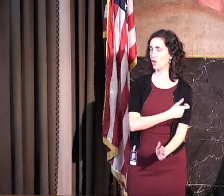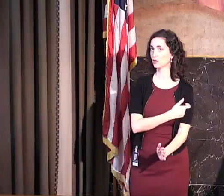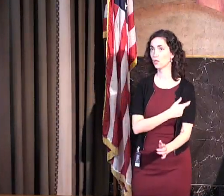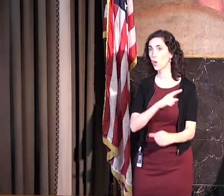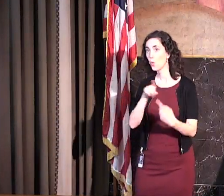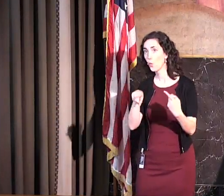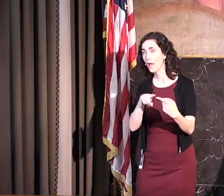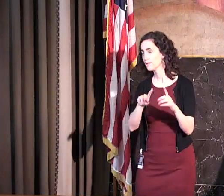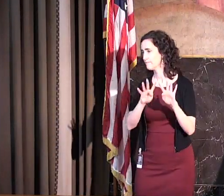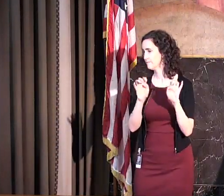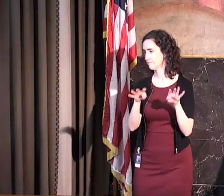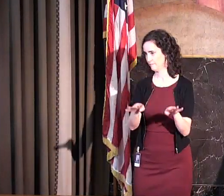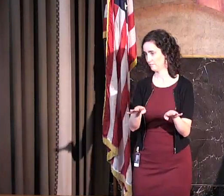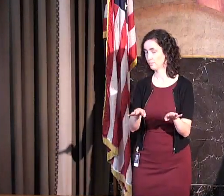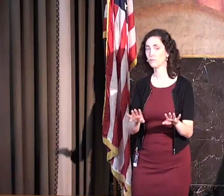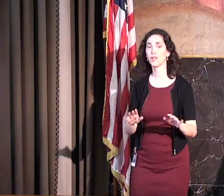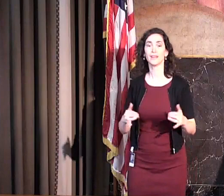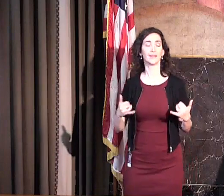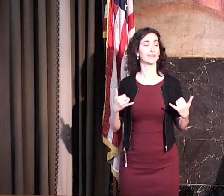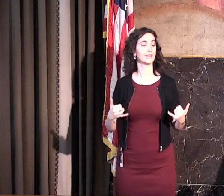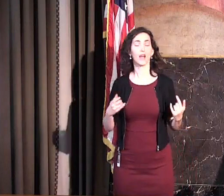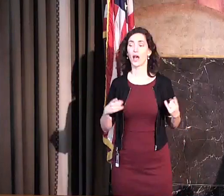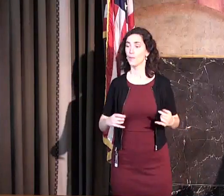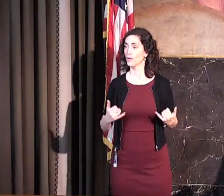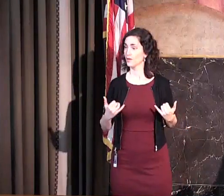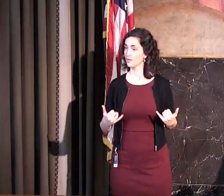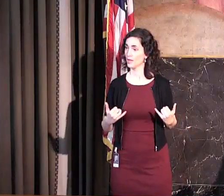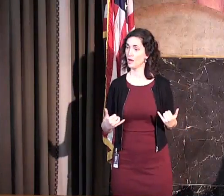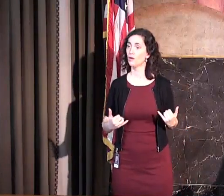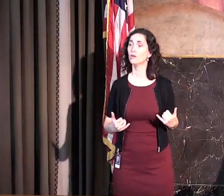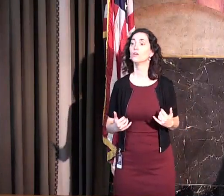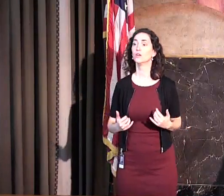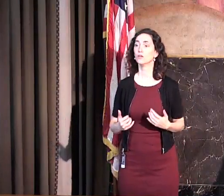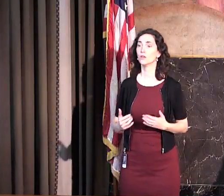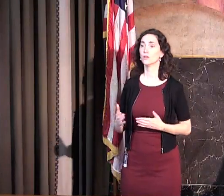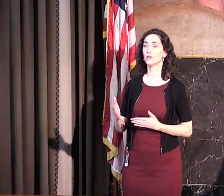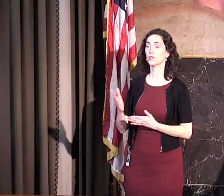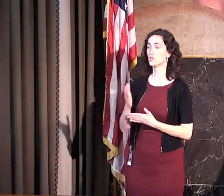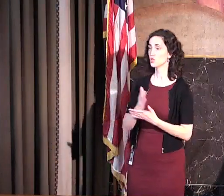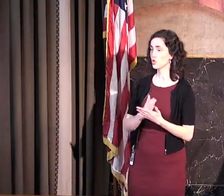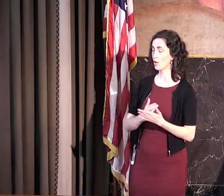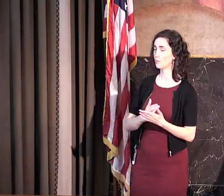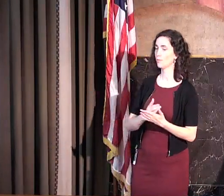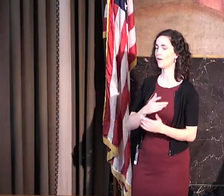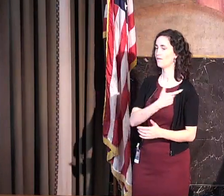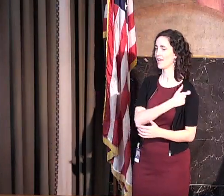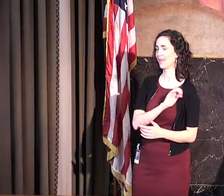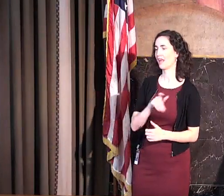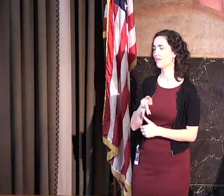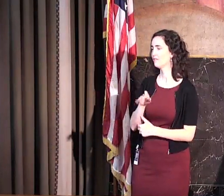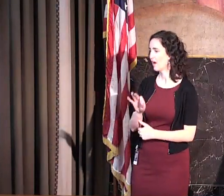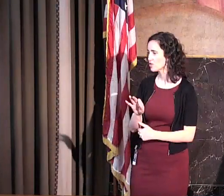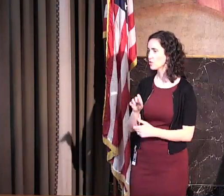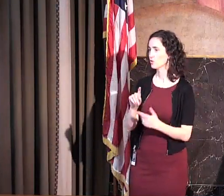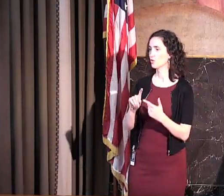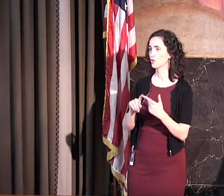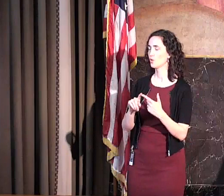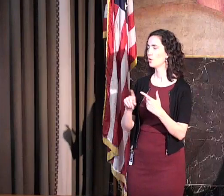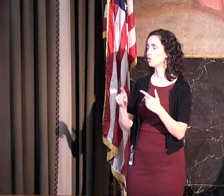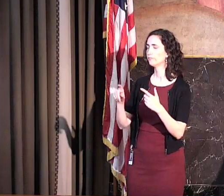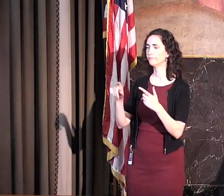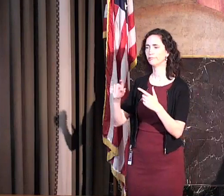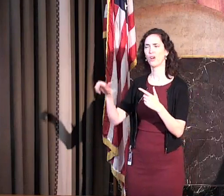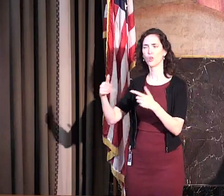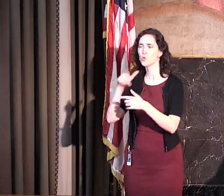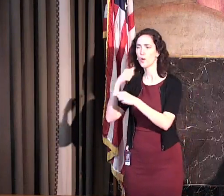that's going to be. What's happened to date is some of the vaccine producers like Pfizer have looked at their own data. They've looked